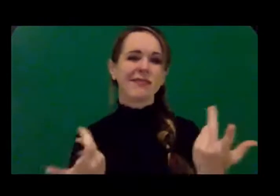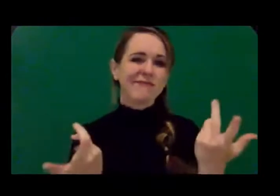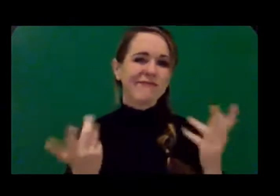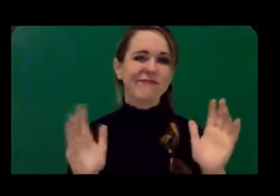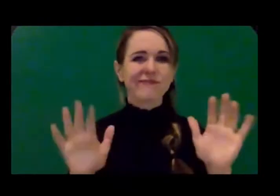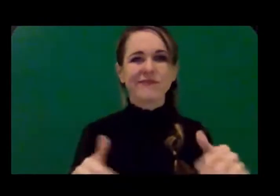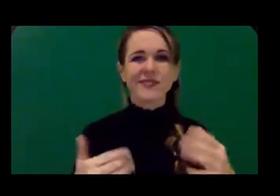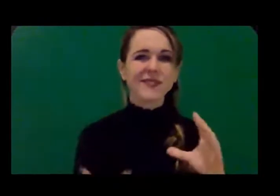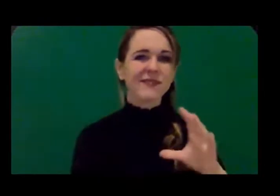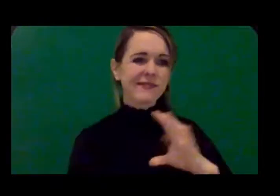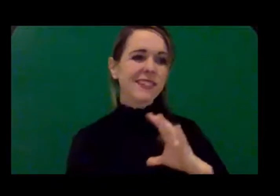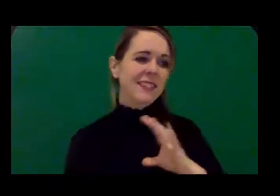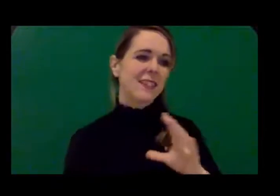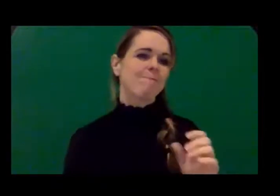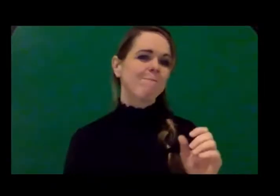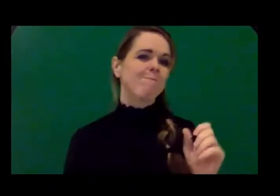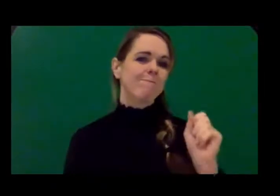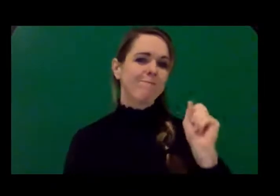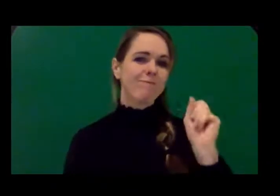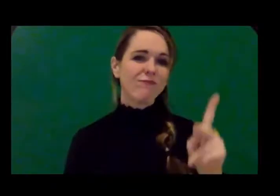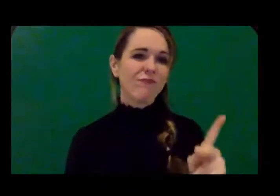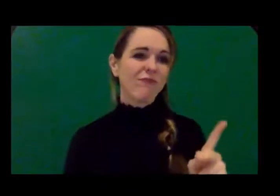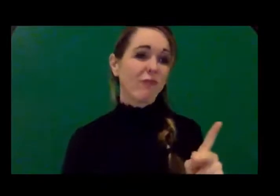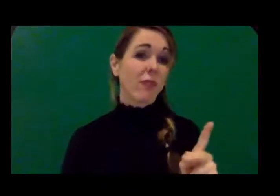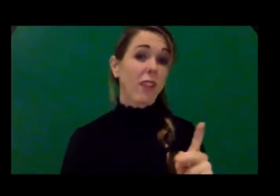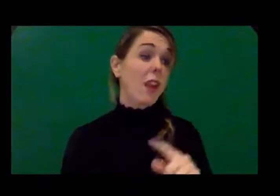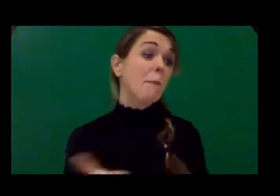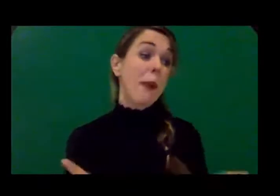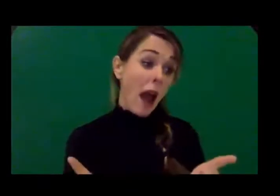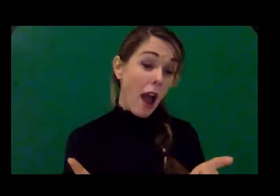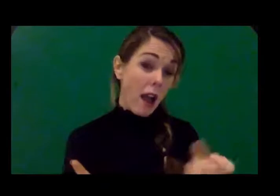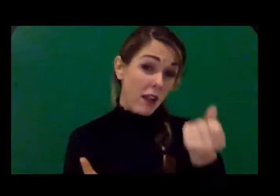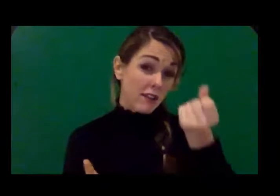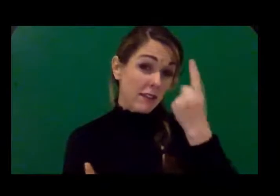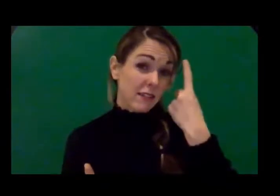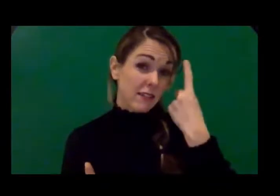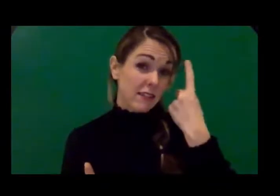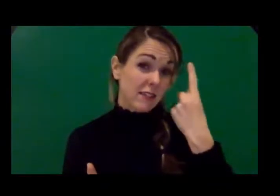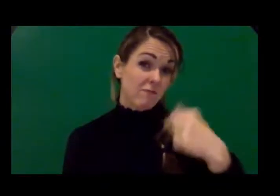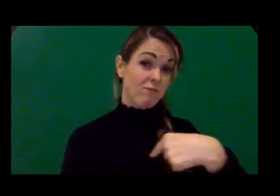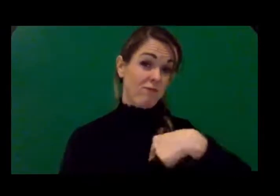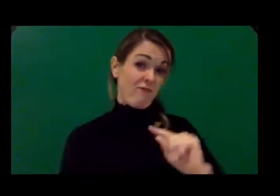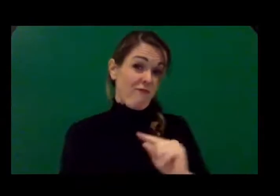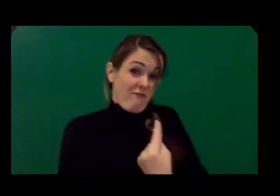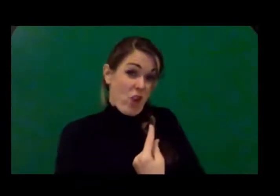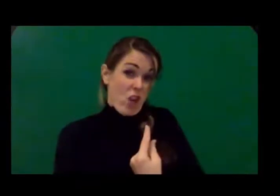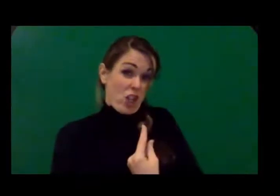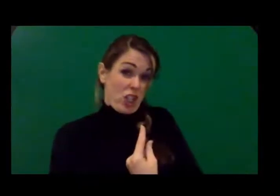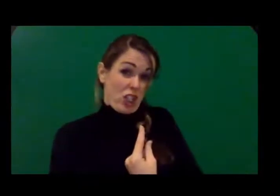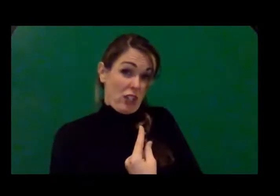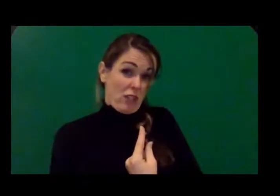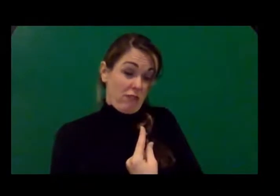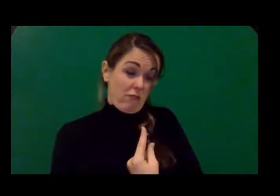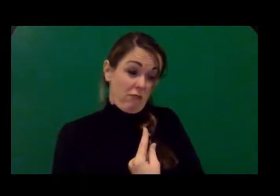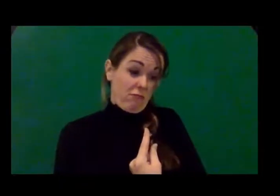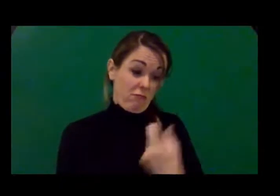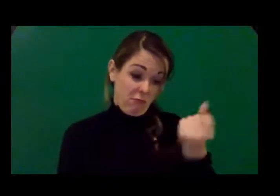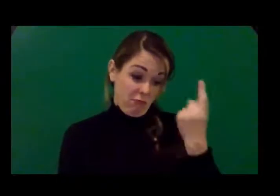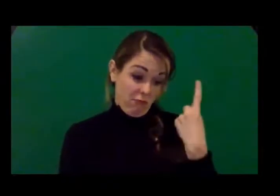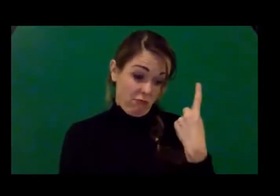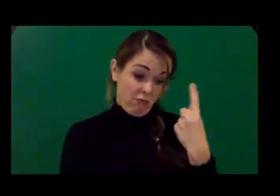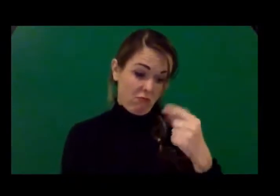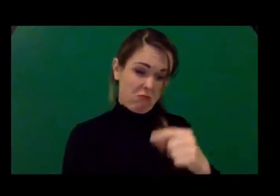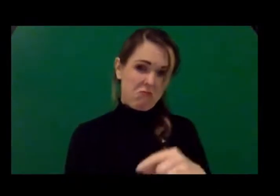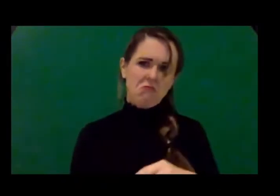okay. But make sure you know I go first. You got it? Polliwog says,